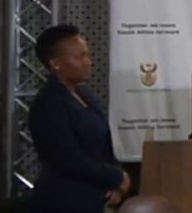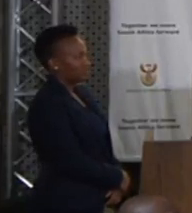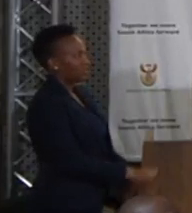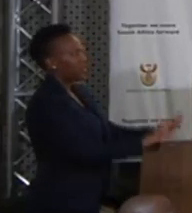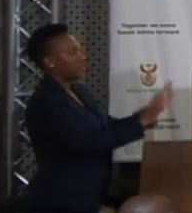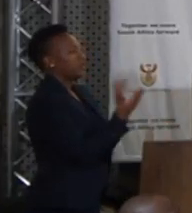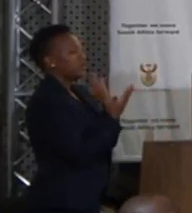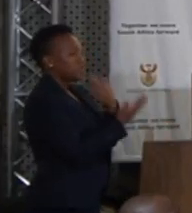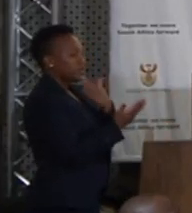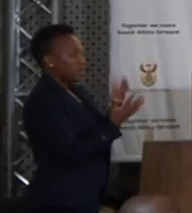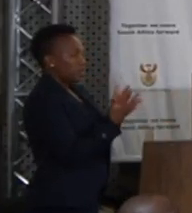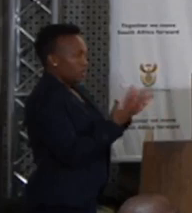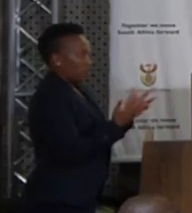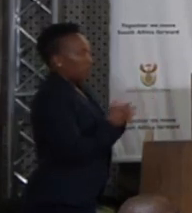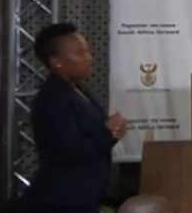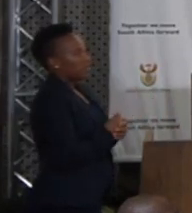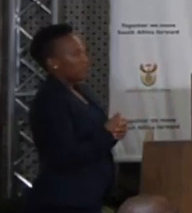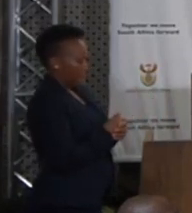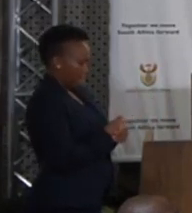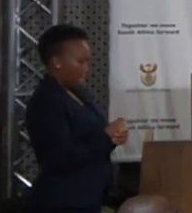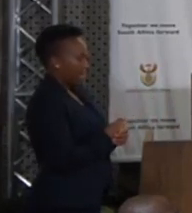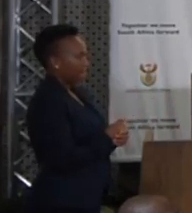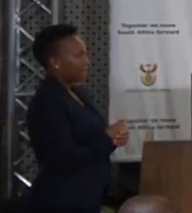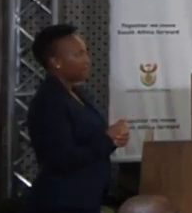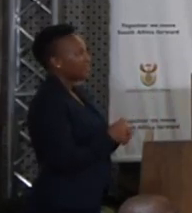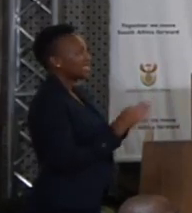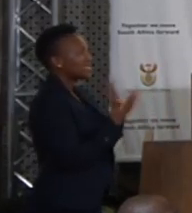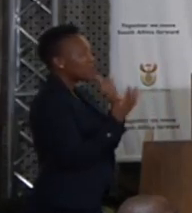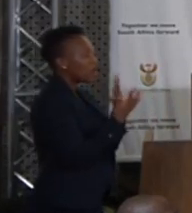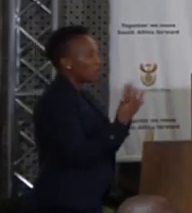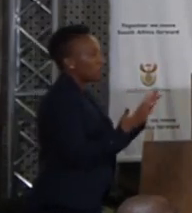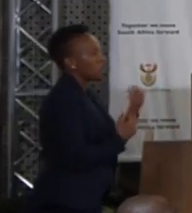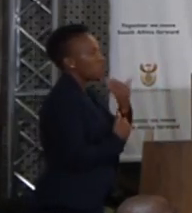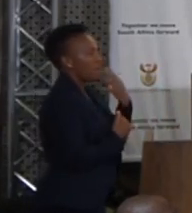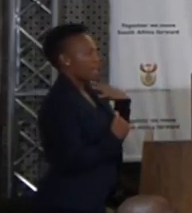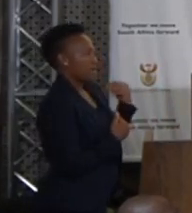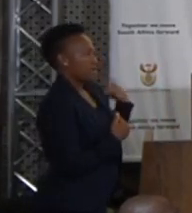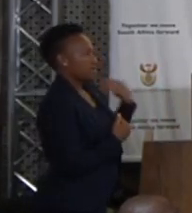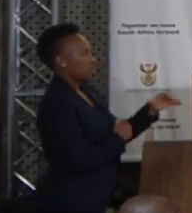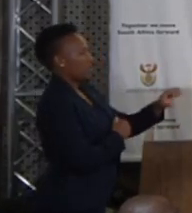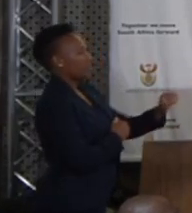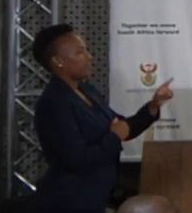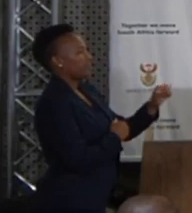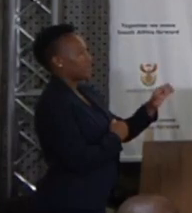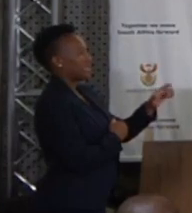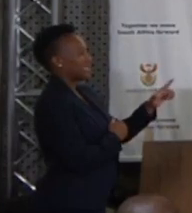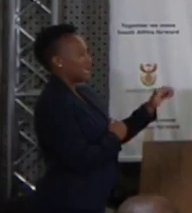Siyabonga kakhulu yo Sibonga kakhulu ku minister uStelanda Bene